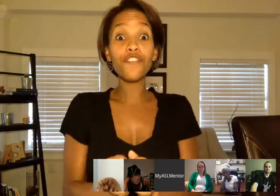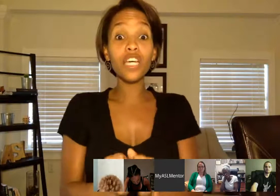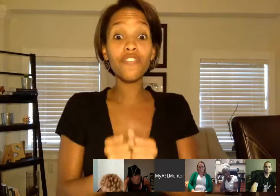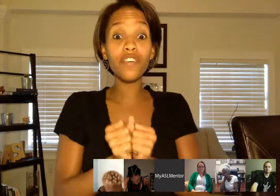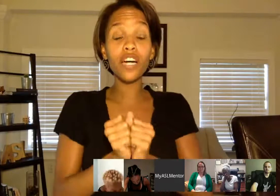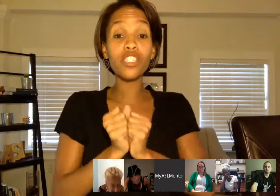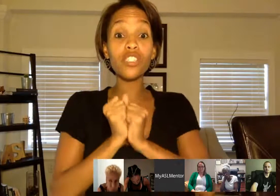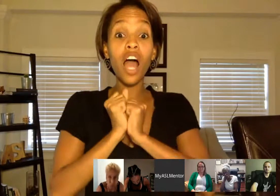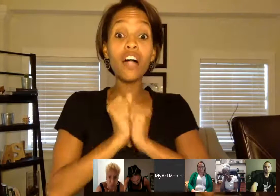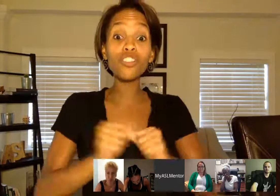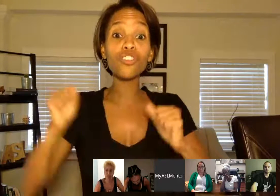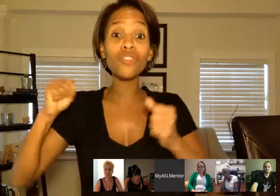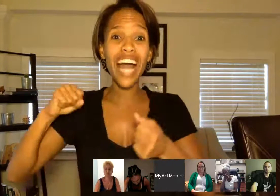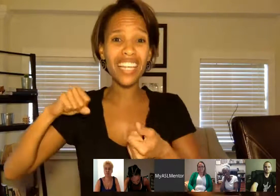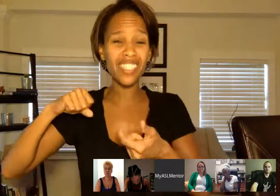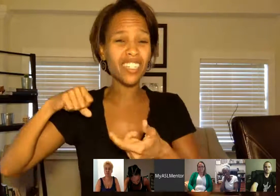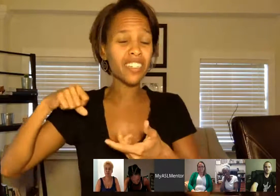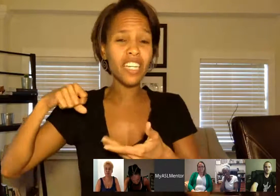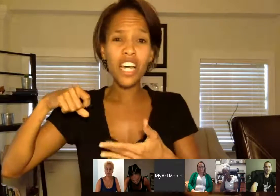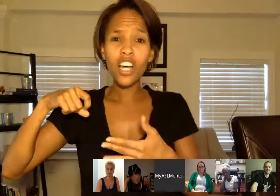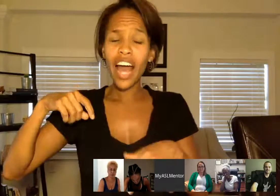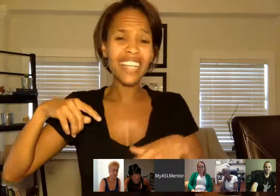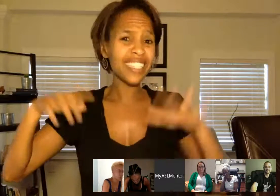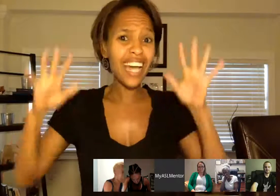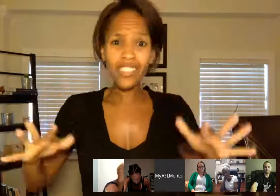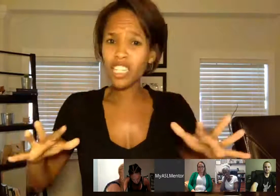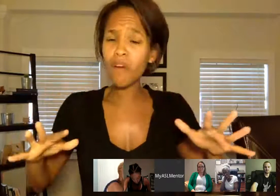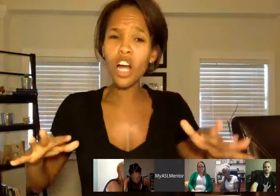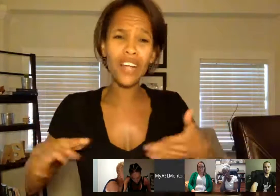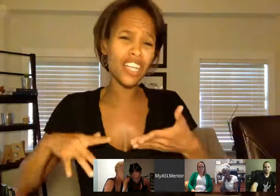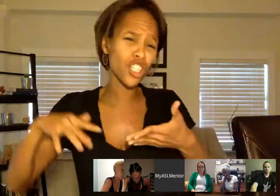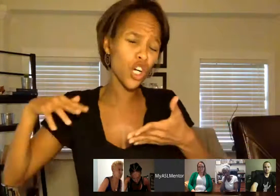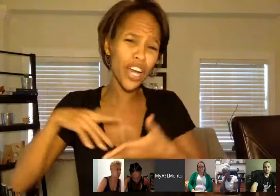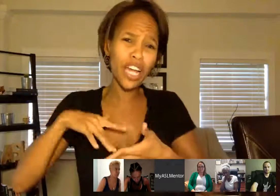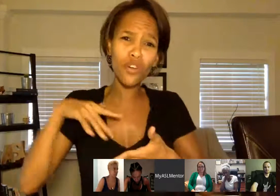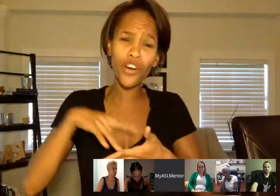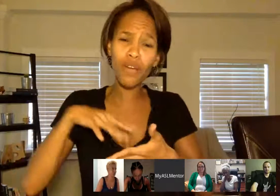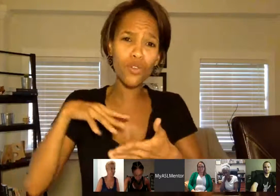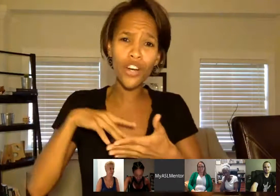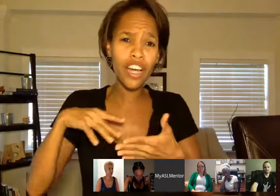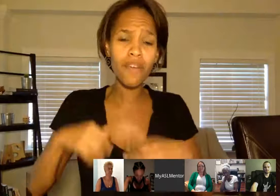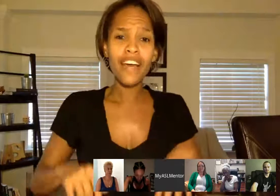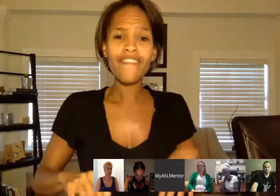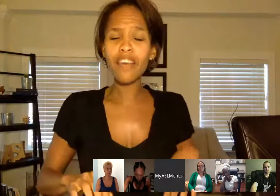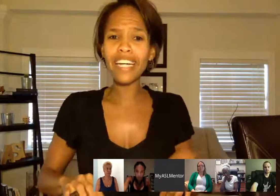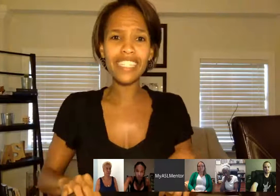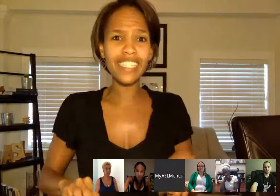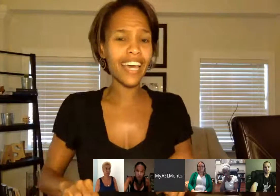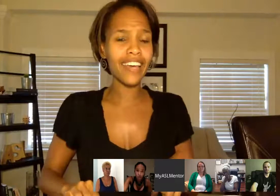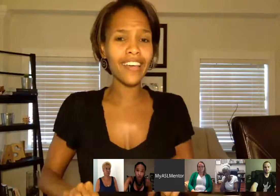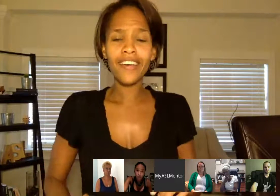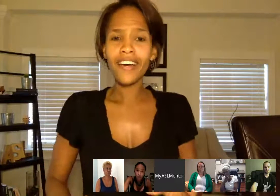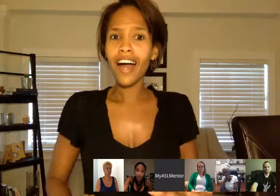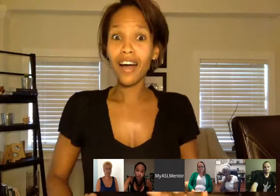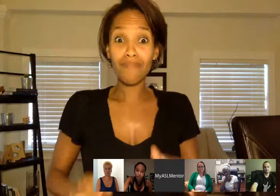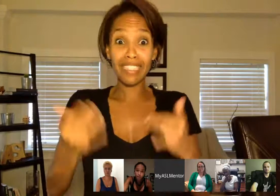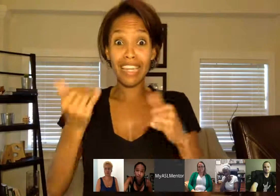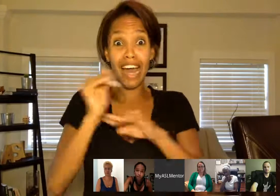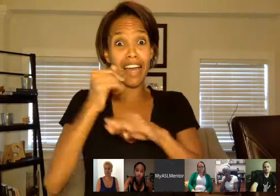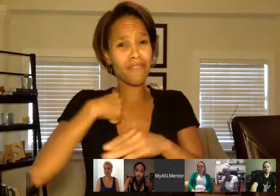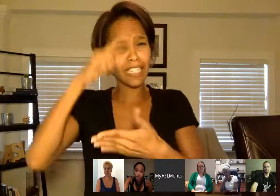like if a college student has a test tomorrow and has to cram, they might say